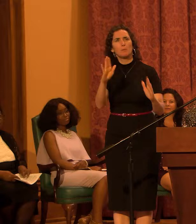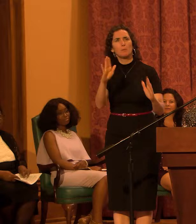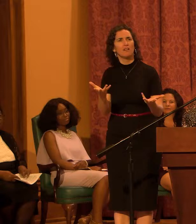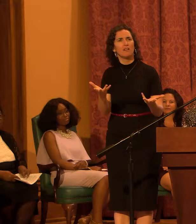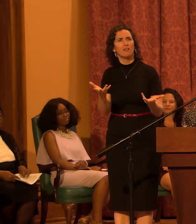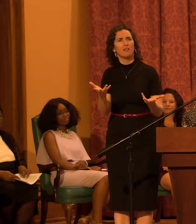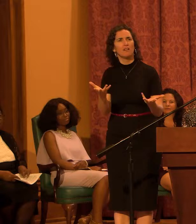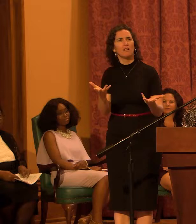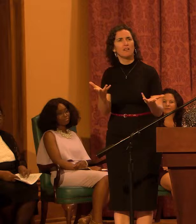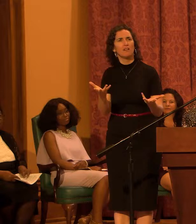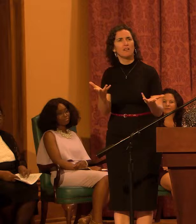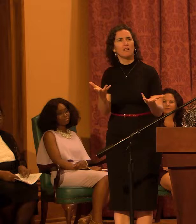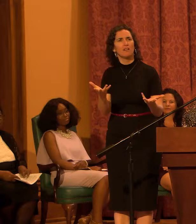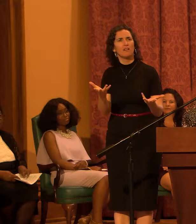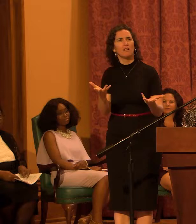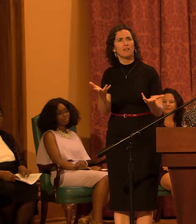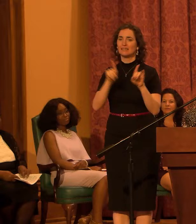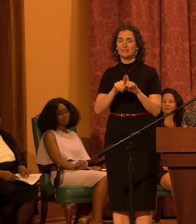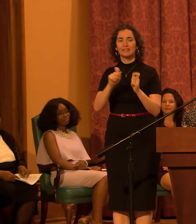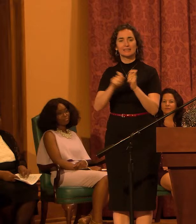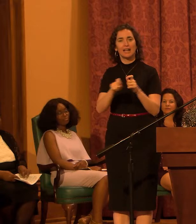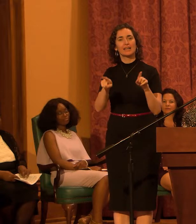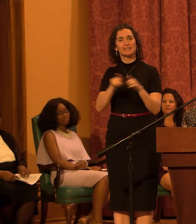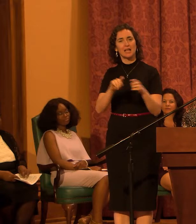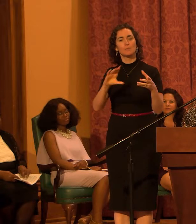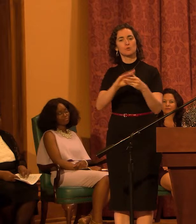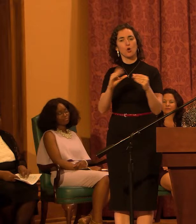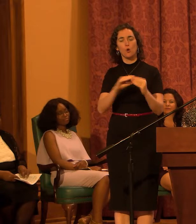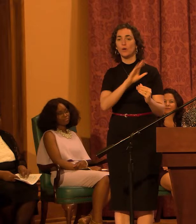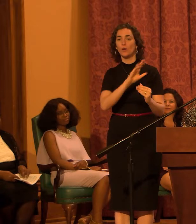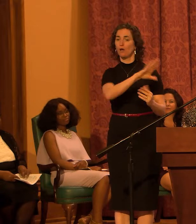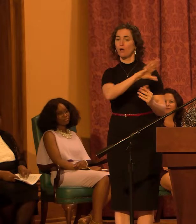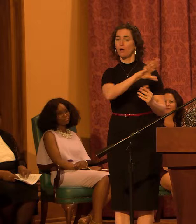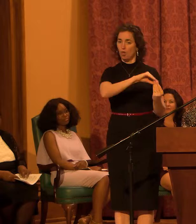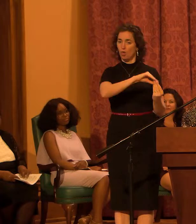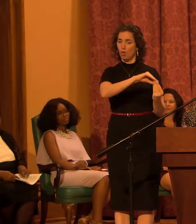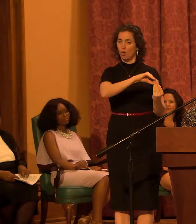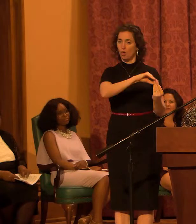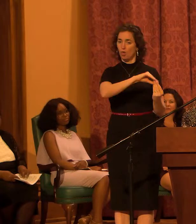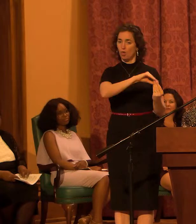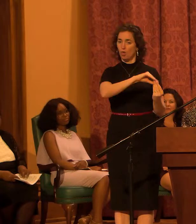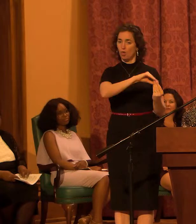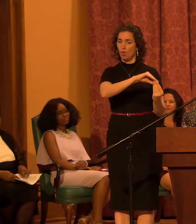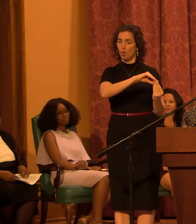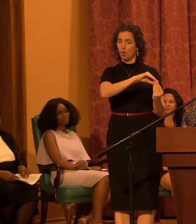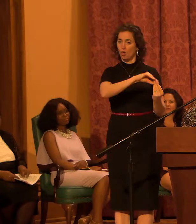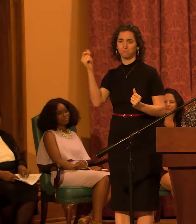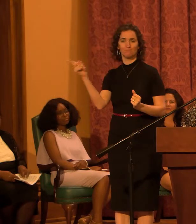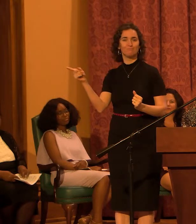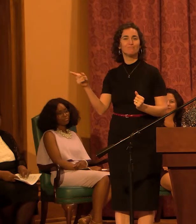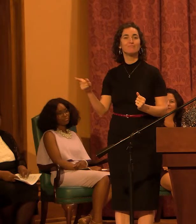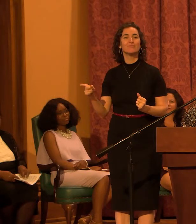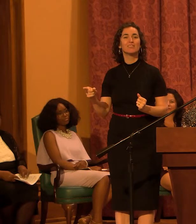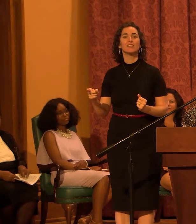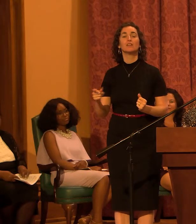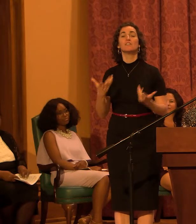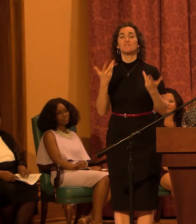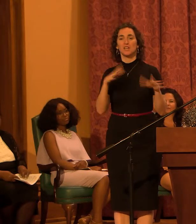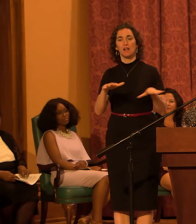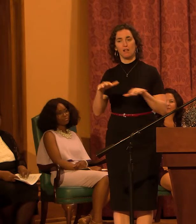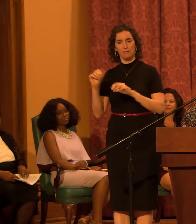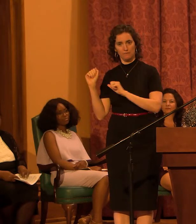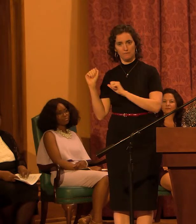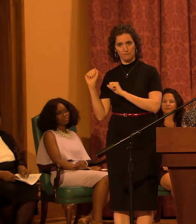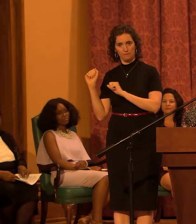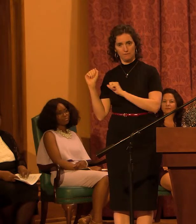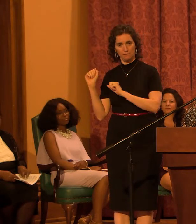she proceeded to reiterate exactly what the stories of these two ladies were, and she remembered it from memory. We walked away with an additional